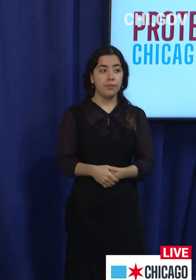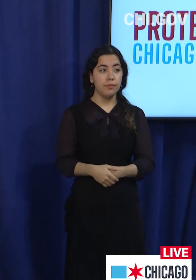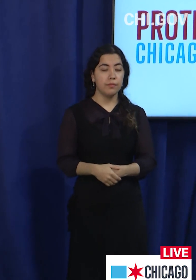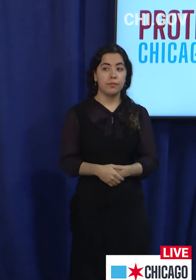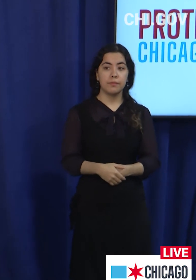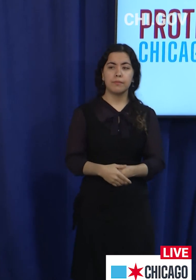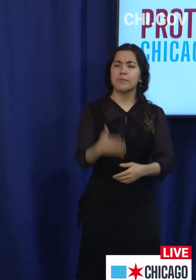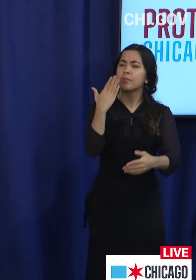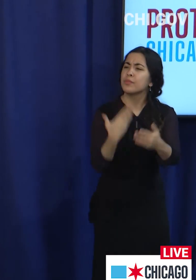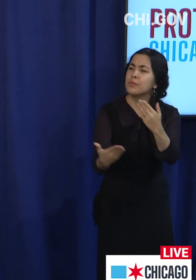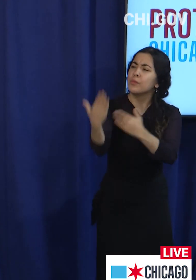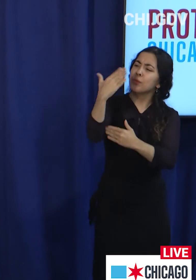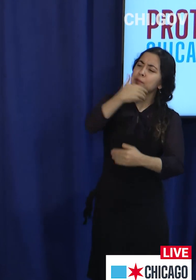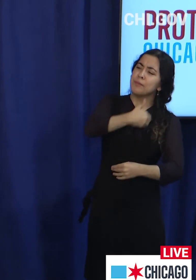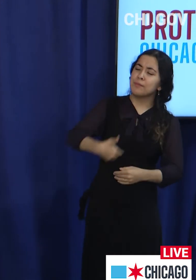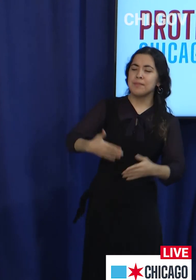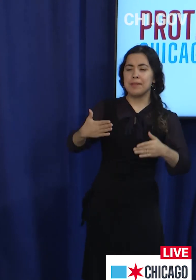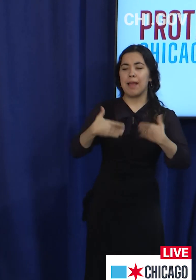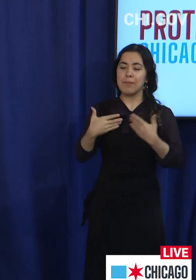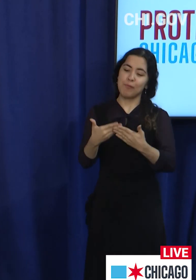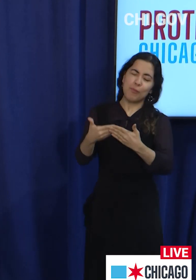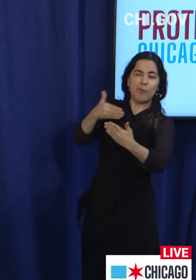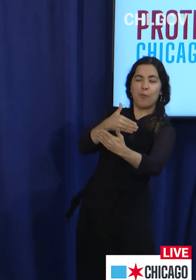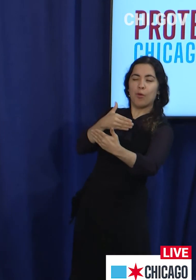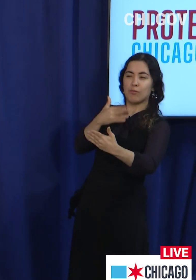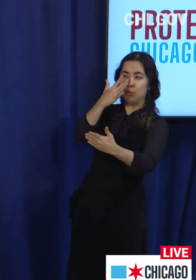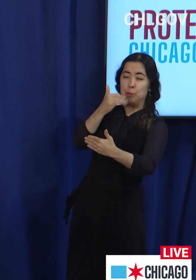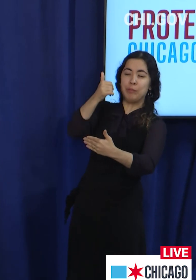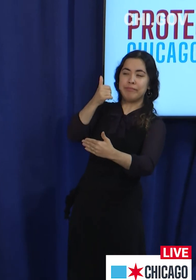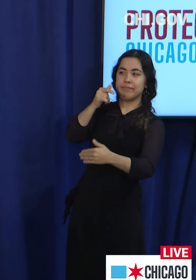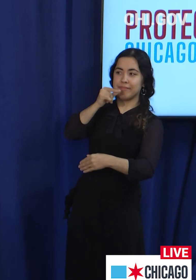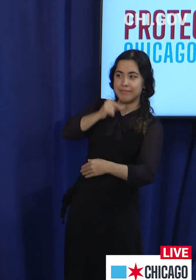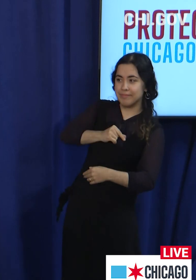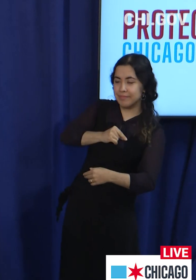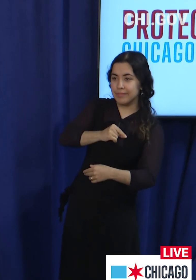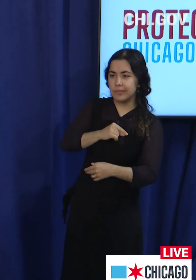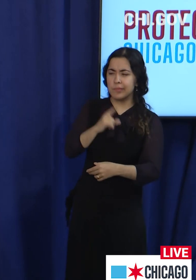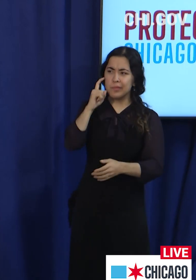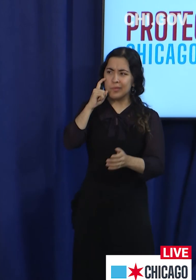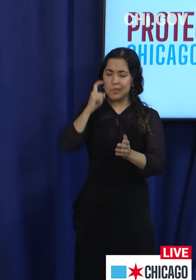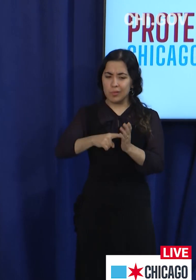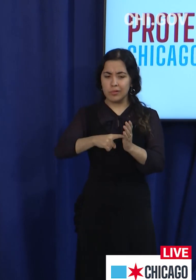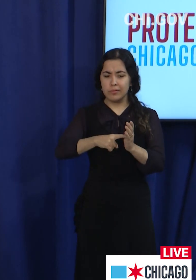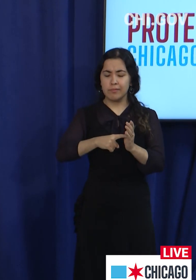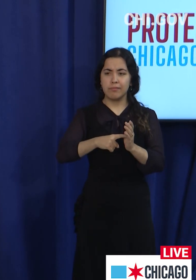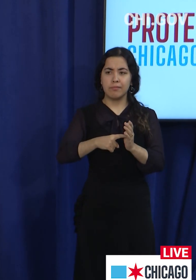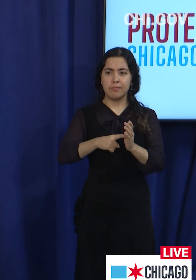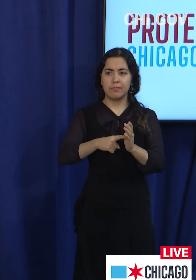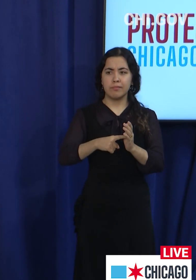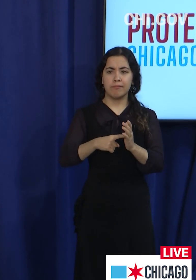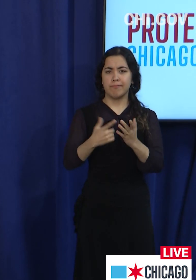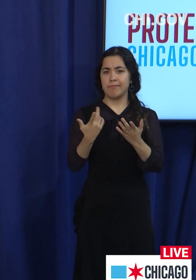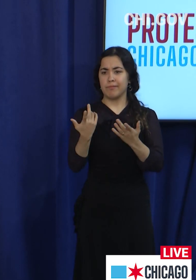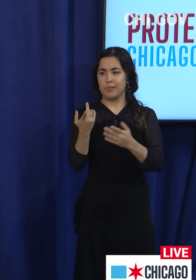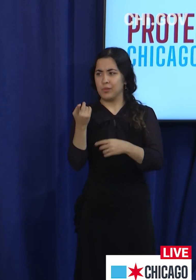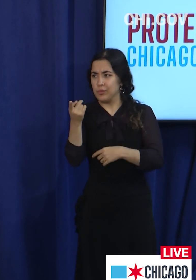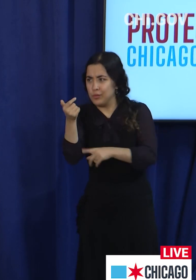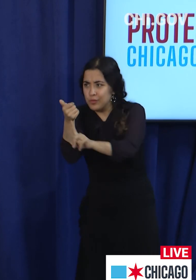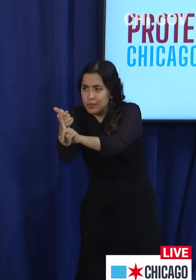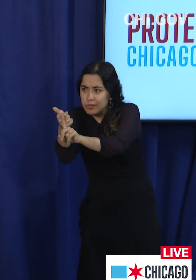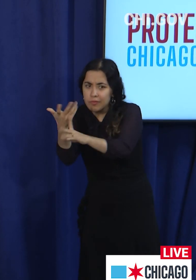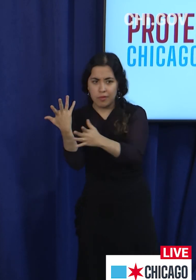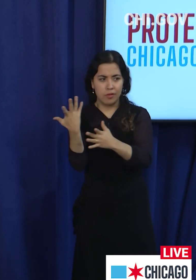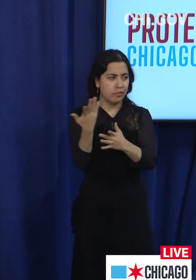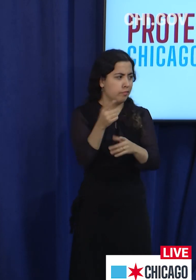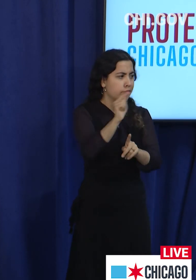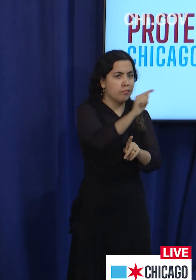Good morning, Mayor. Happy pre-Thanksgiving. We've seen repeated requests by you, by the state as well, for people not to